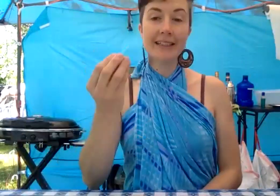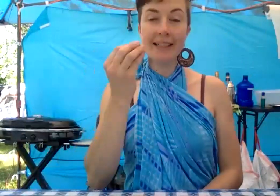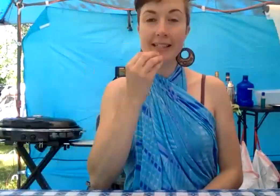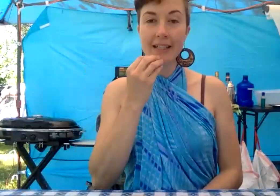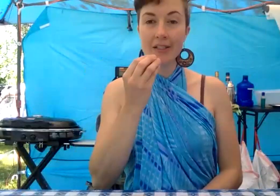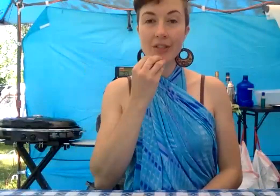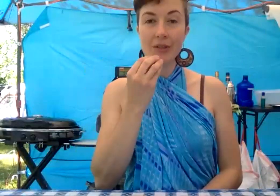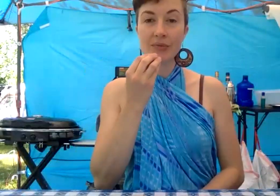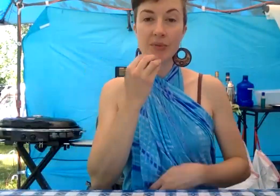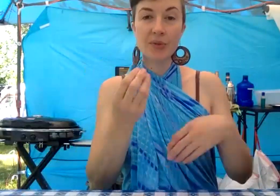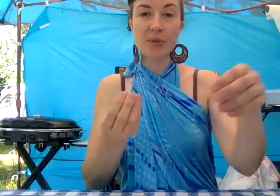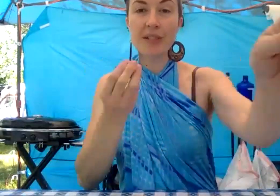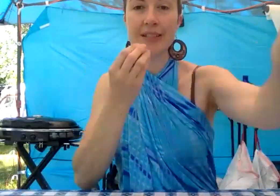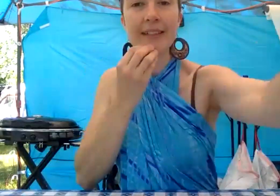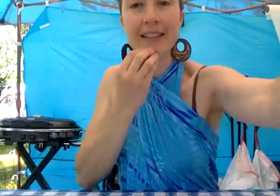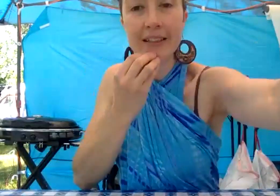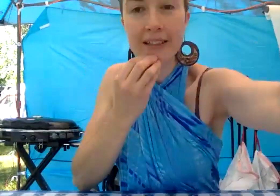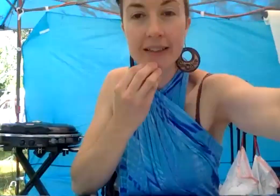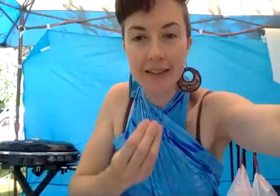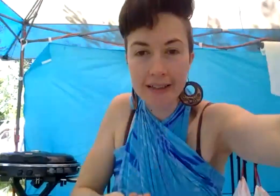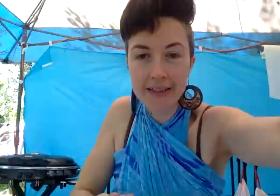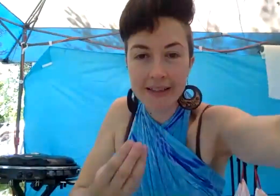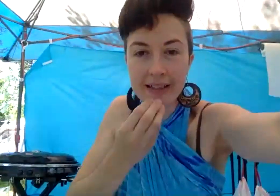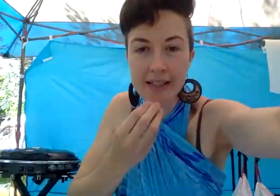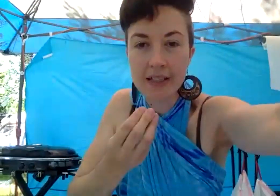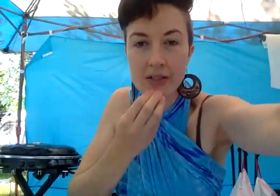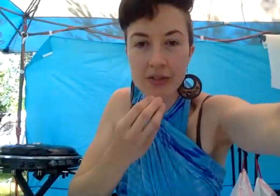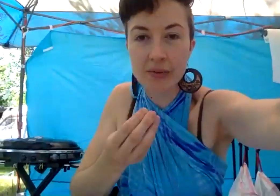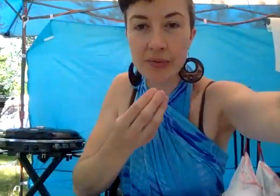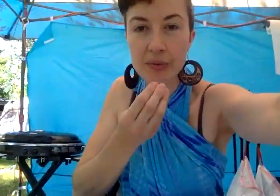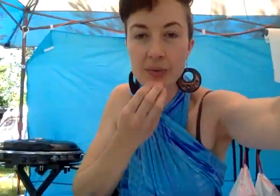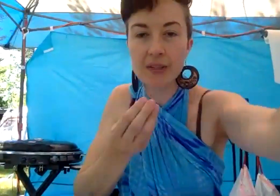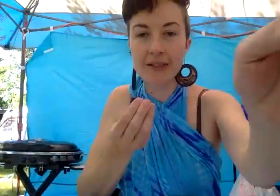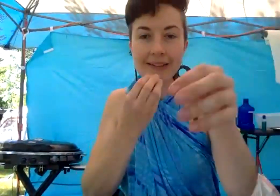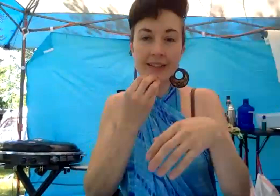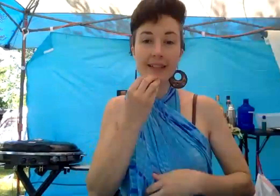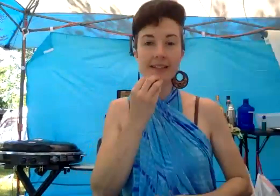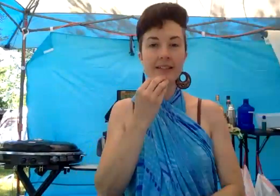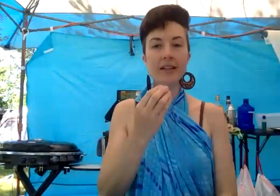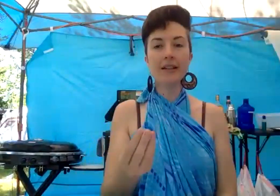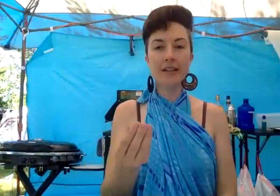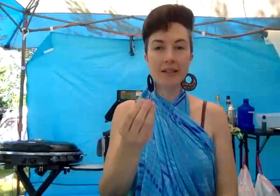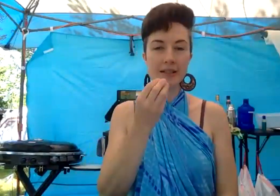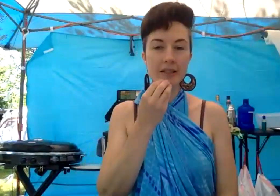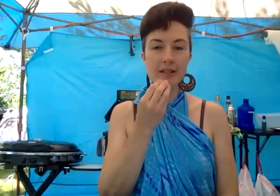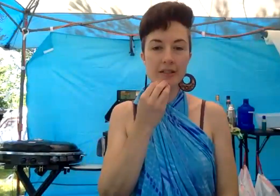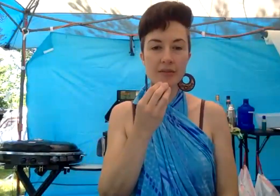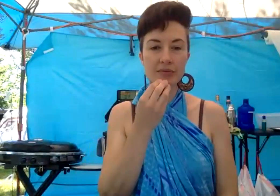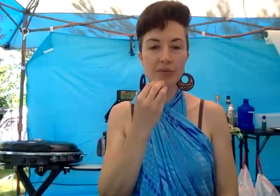Eat, eat your food. Eat, eat your food. Eat, eat your